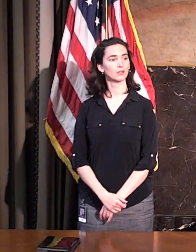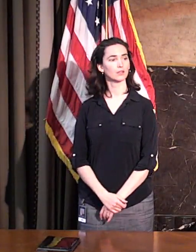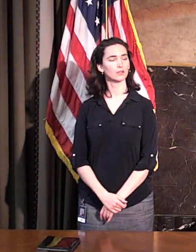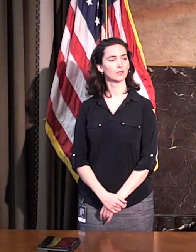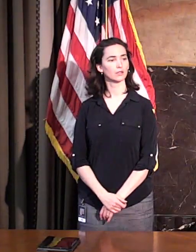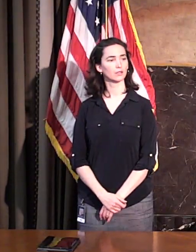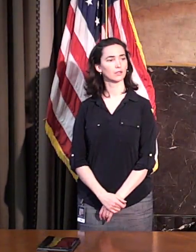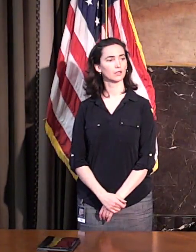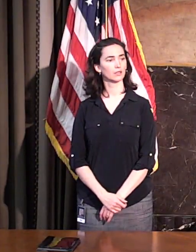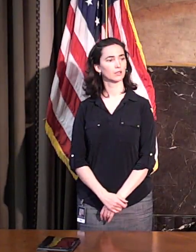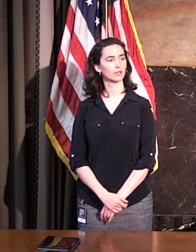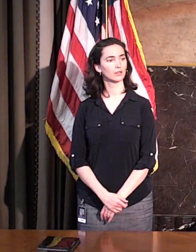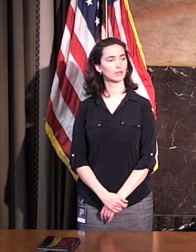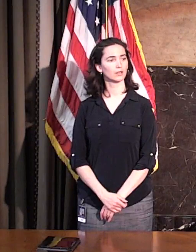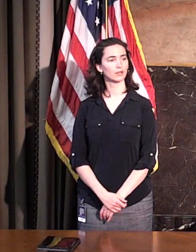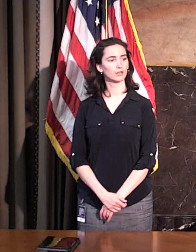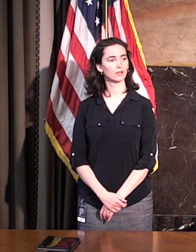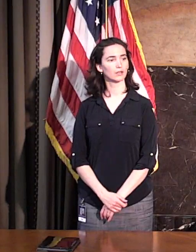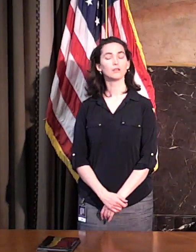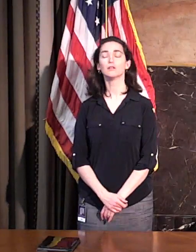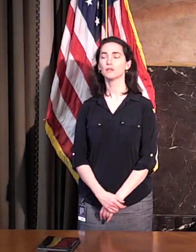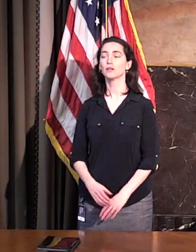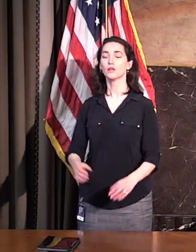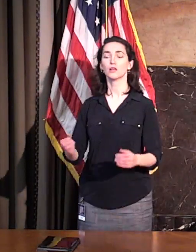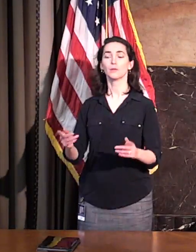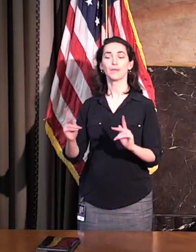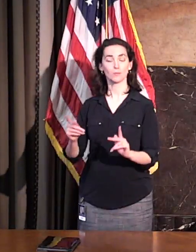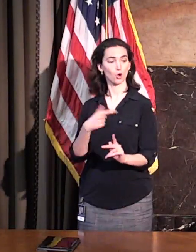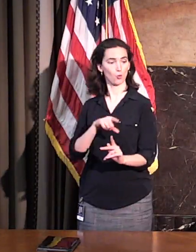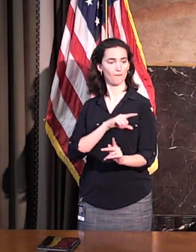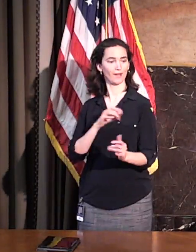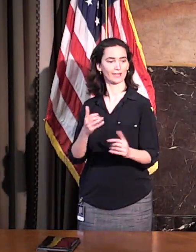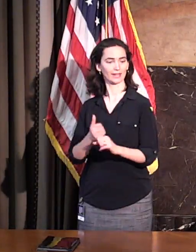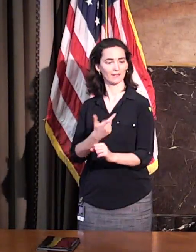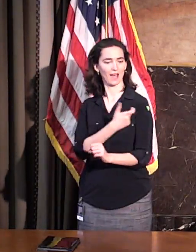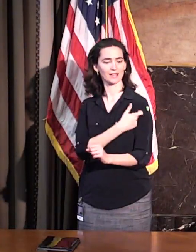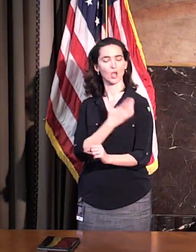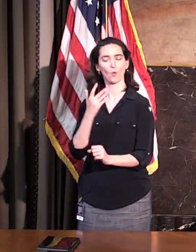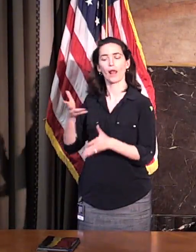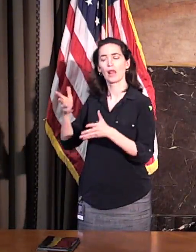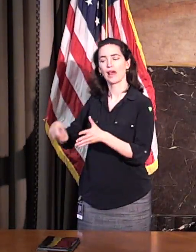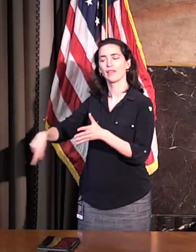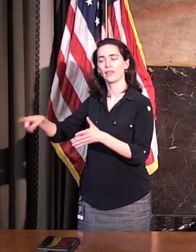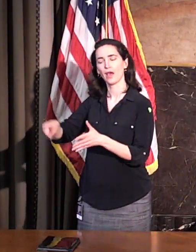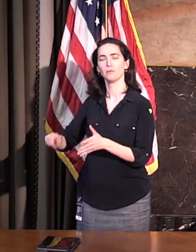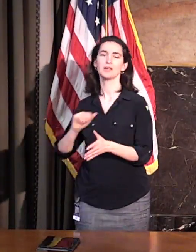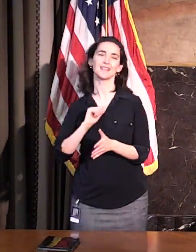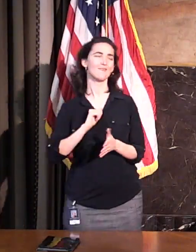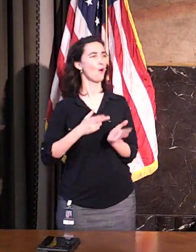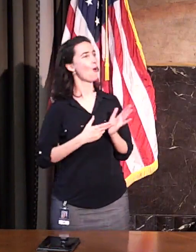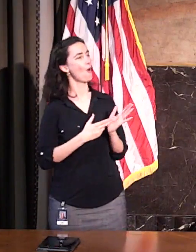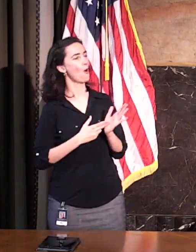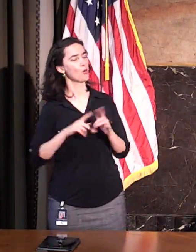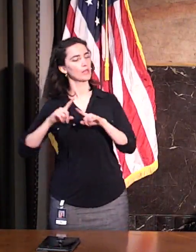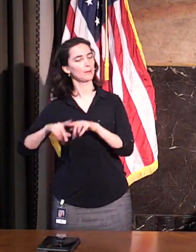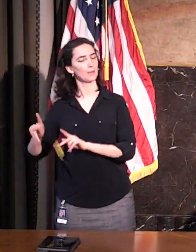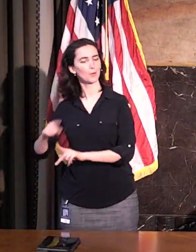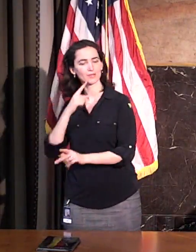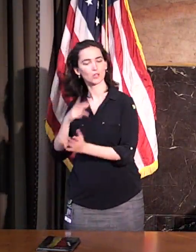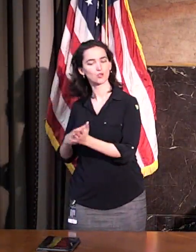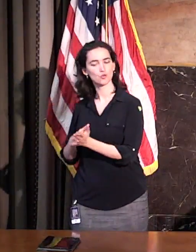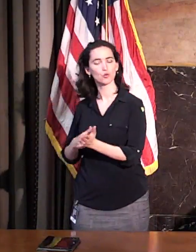the newly eligible people with this vaccination pool? Why not require some form of proof that you have high